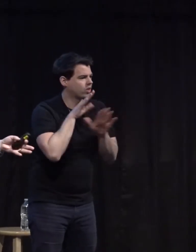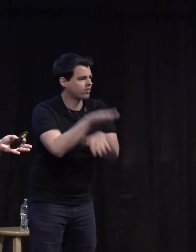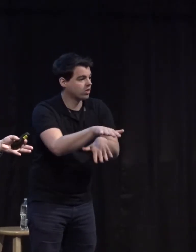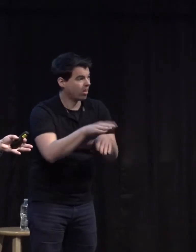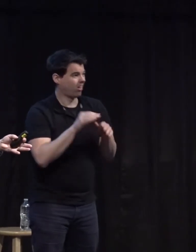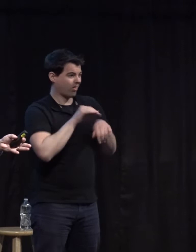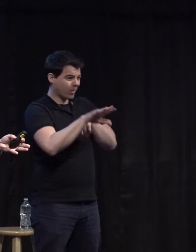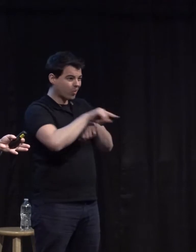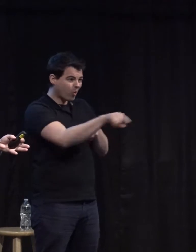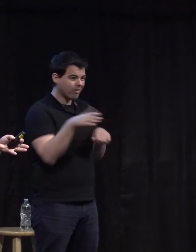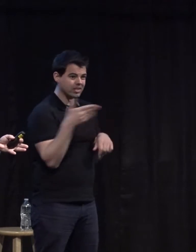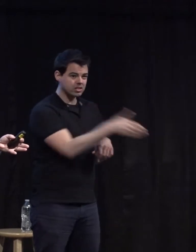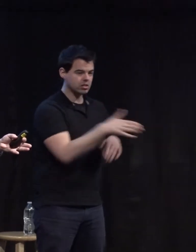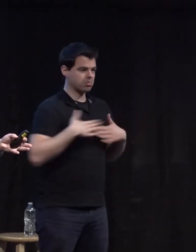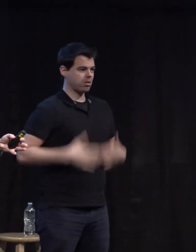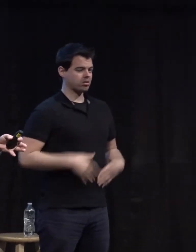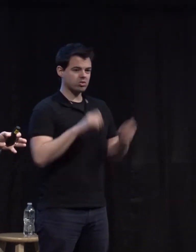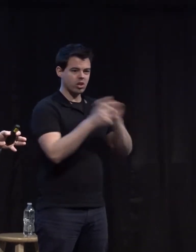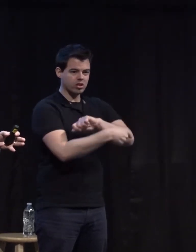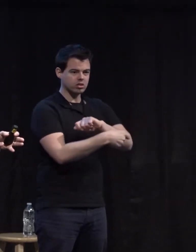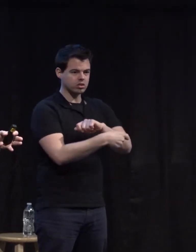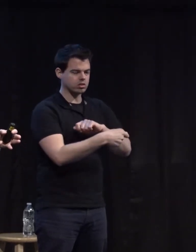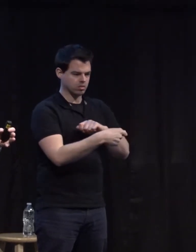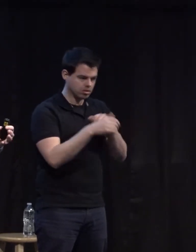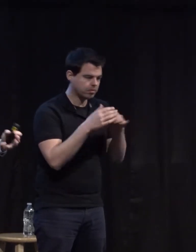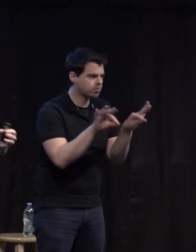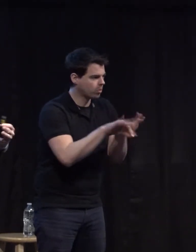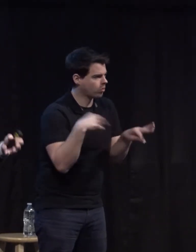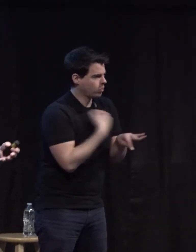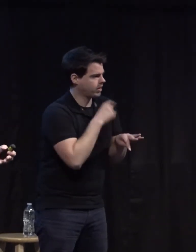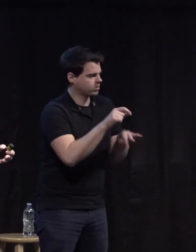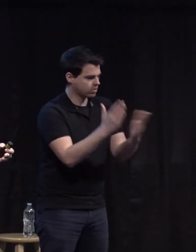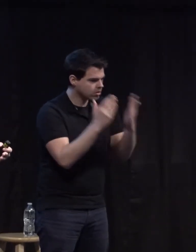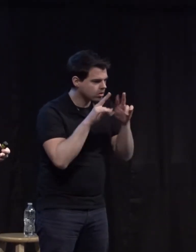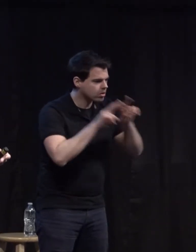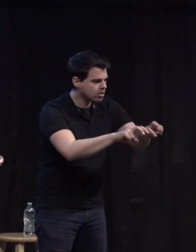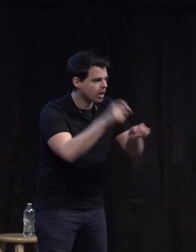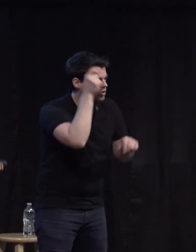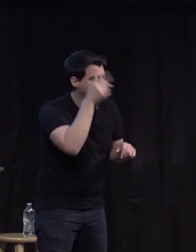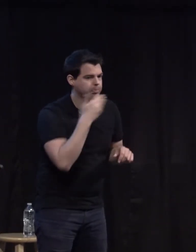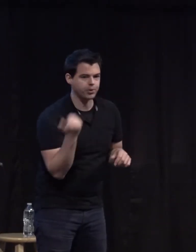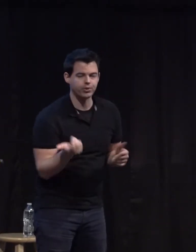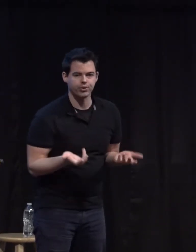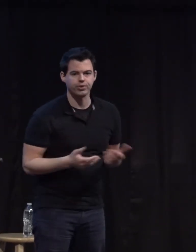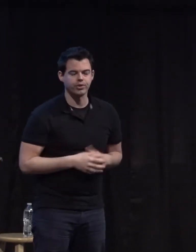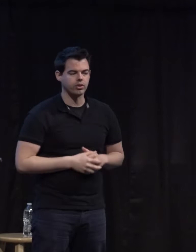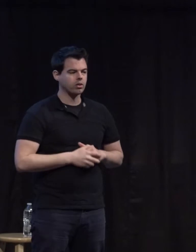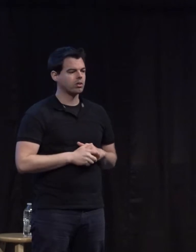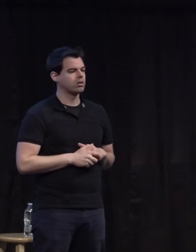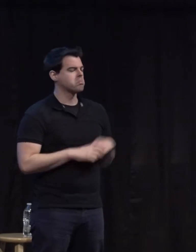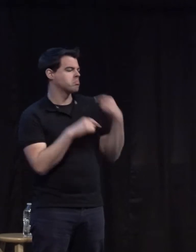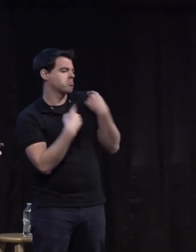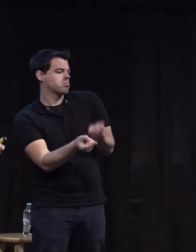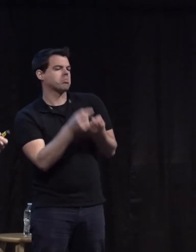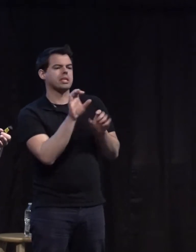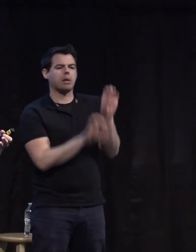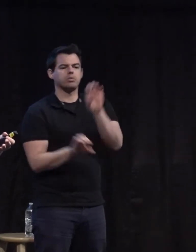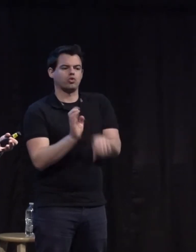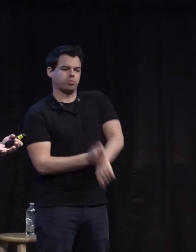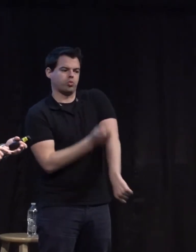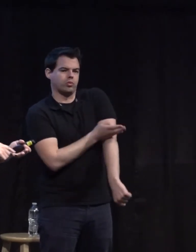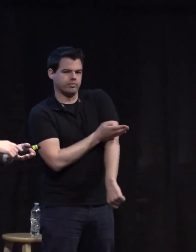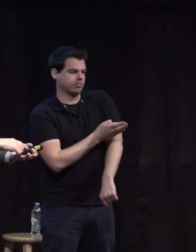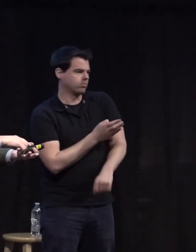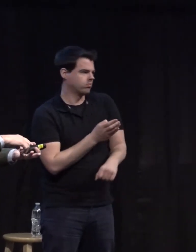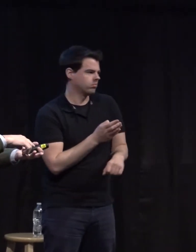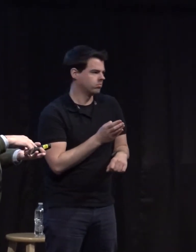And we need to better understand that. So we now know, because the chemistry has gotten much better, that the medicines